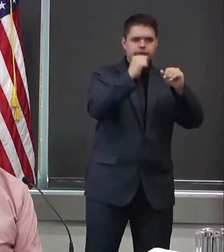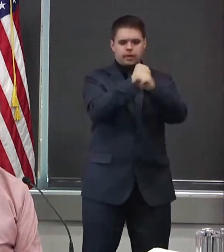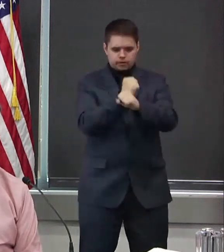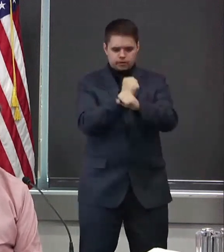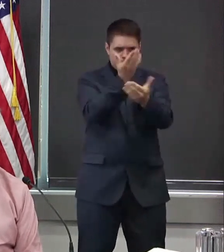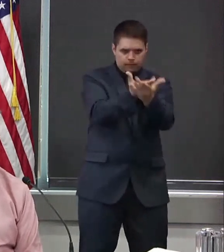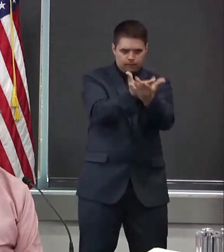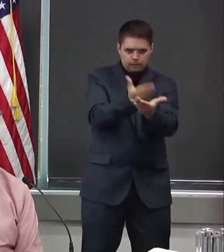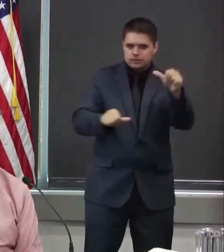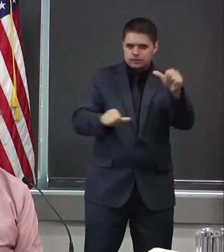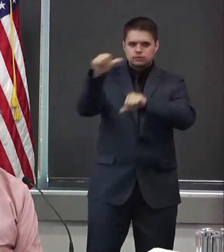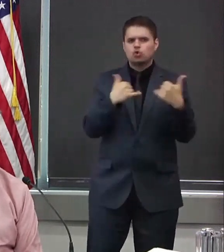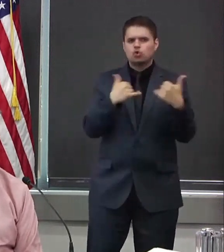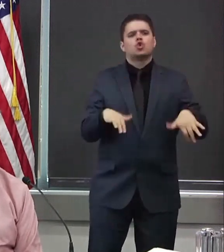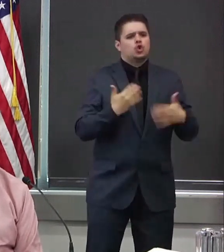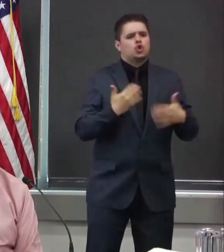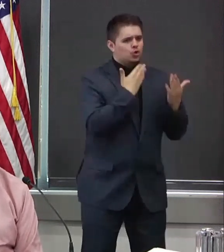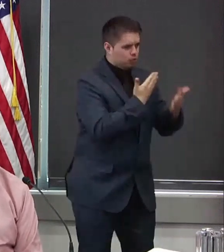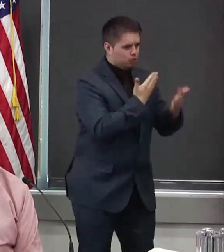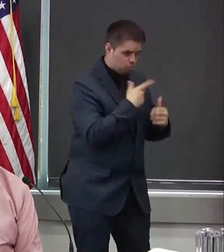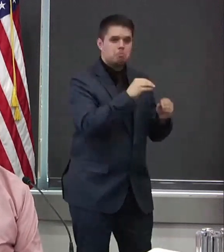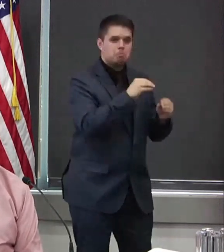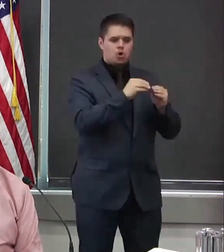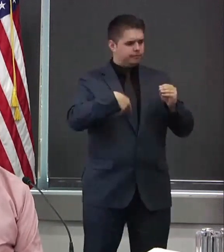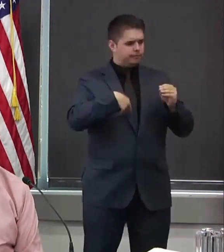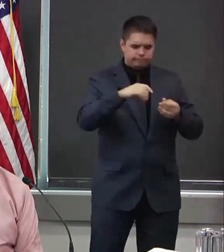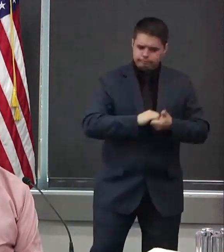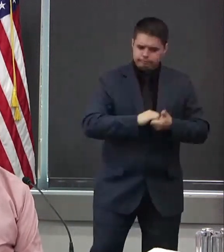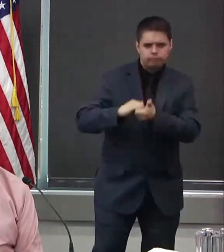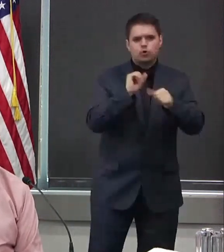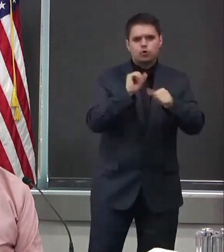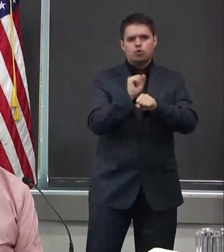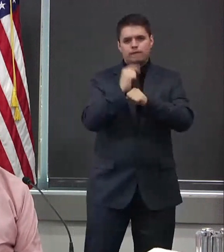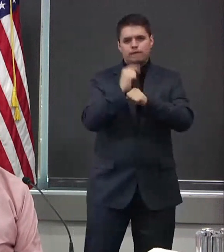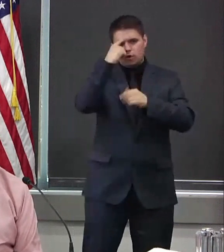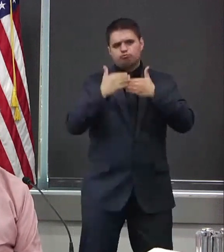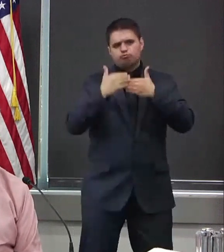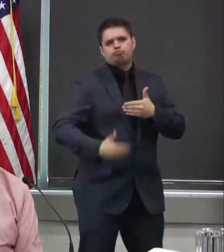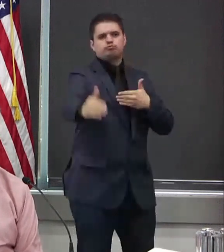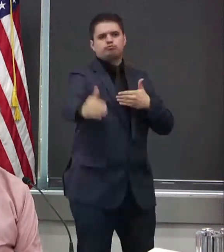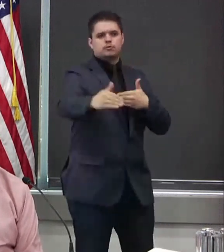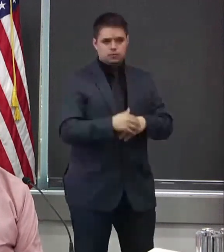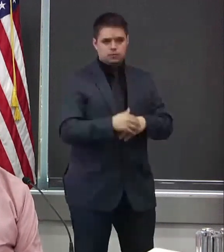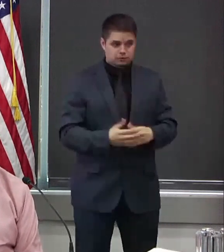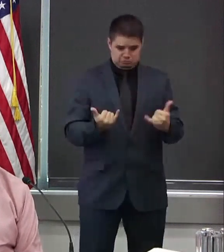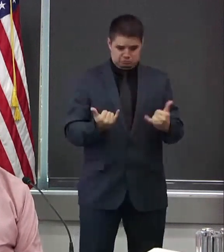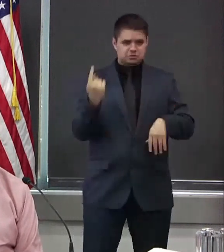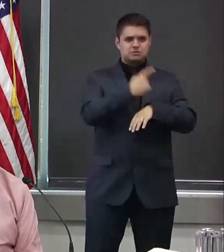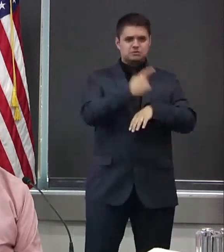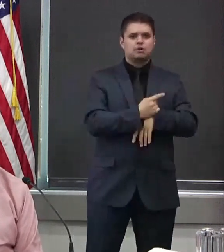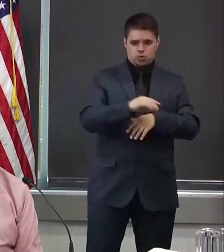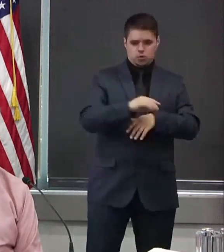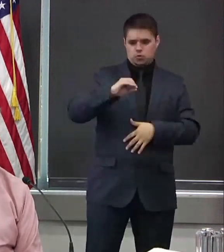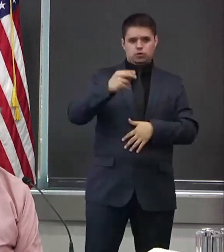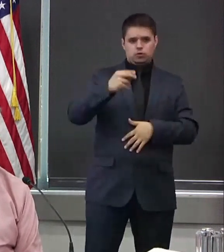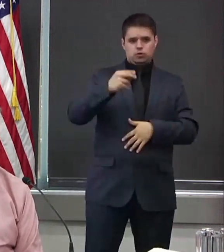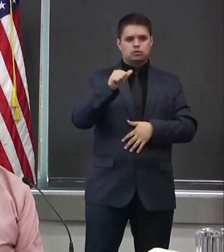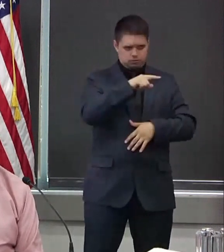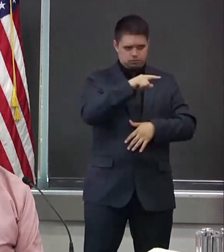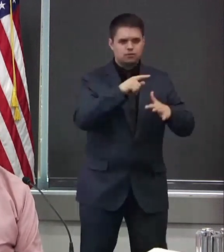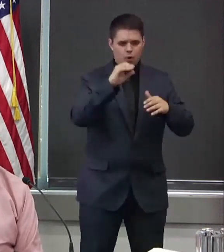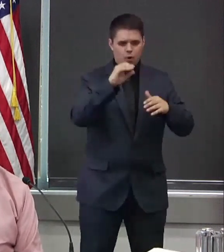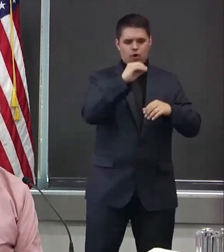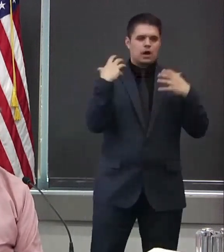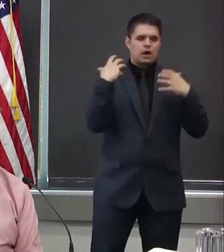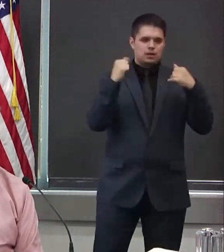more work to do in many of our communities. Today, our OHA epidemiologist will be pulling the data and analyzing it,